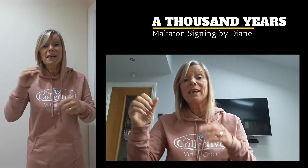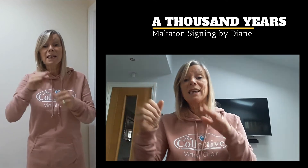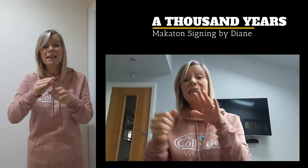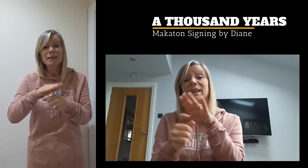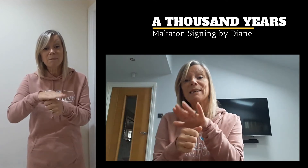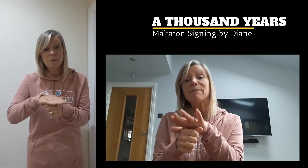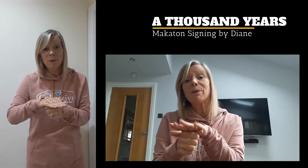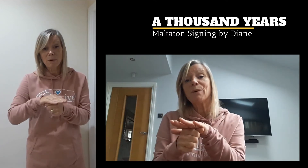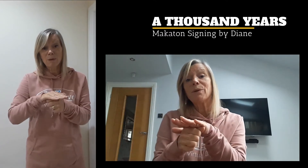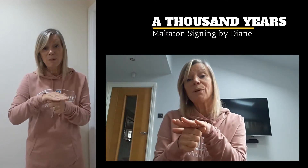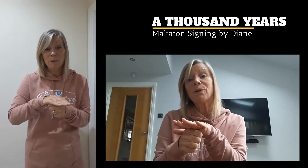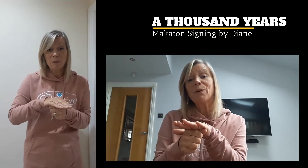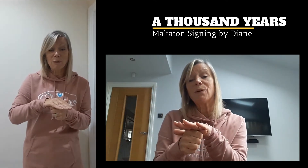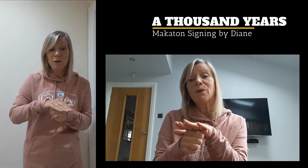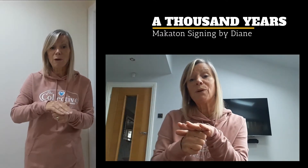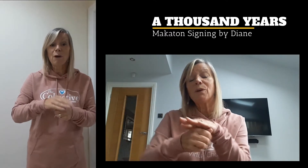thousand